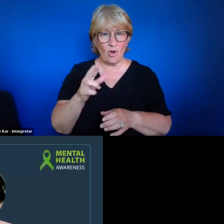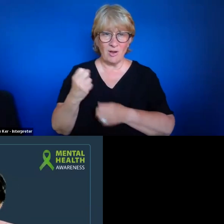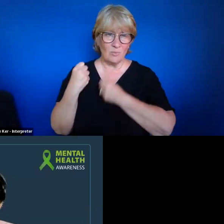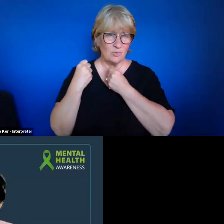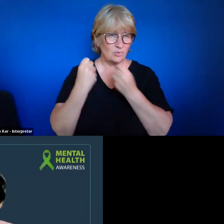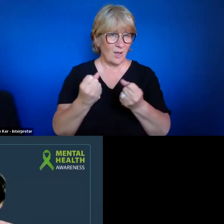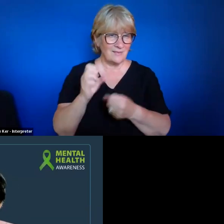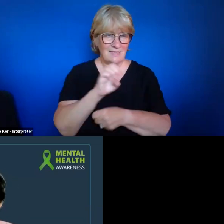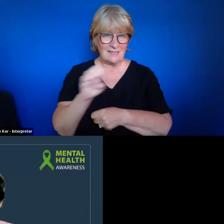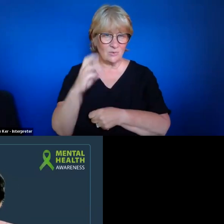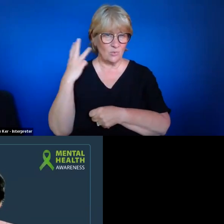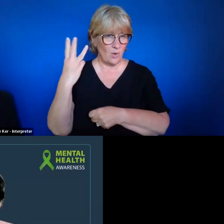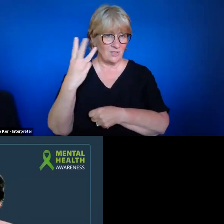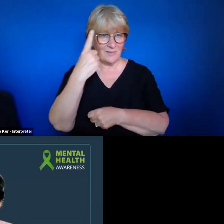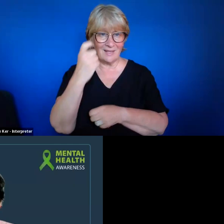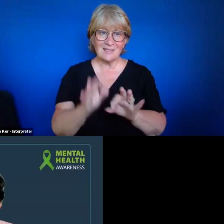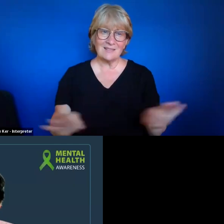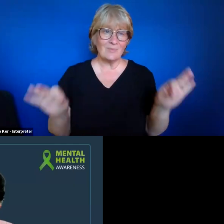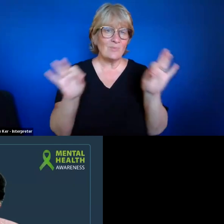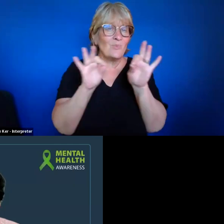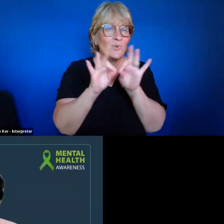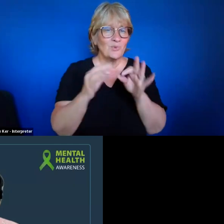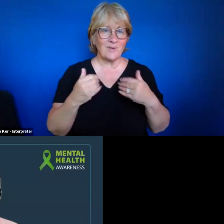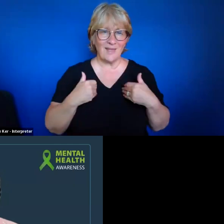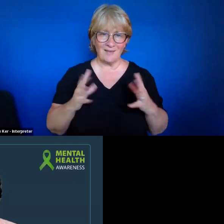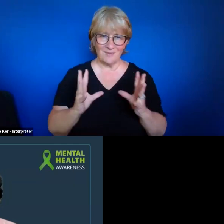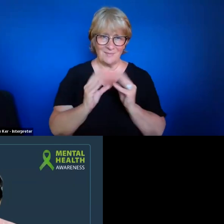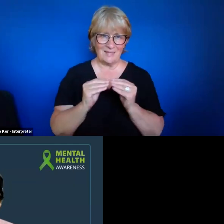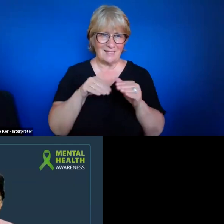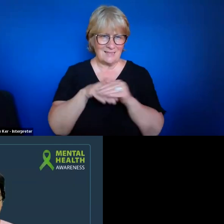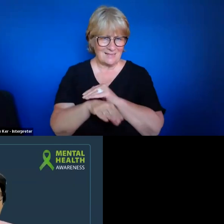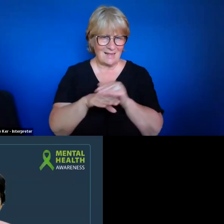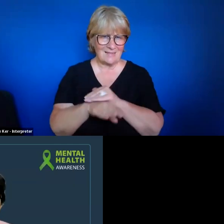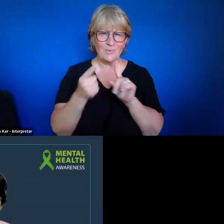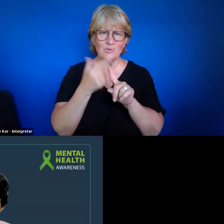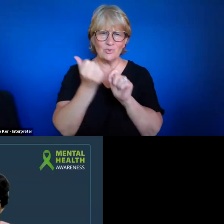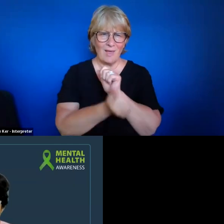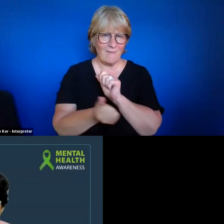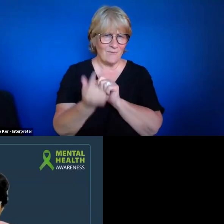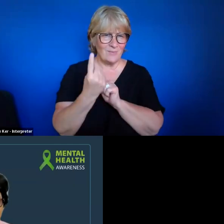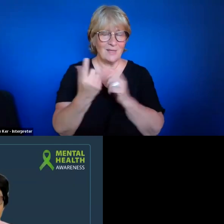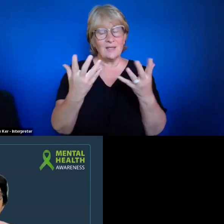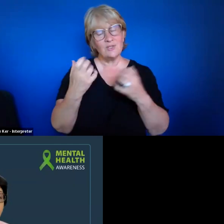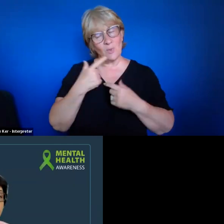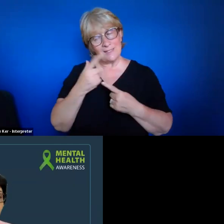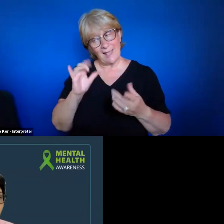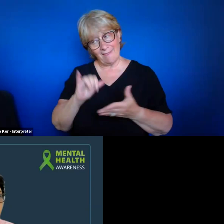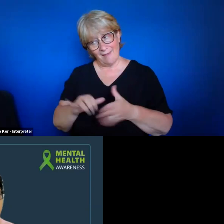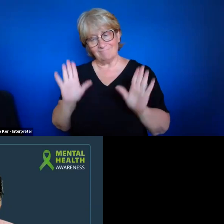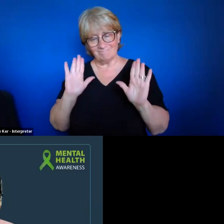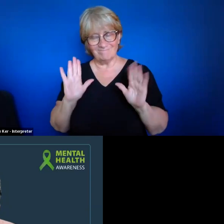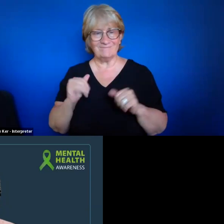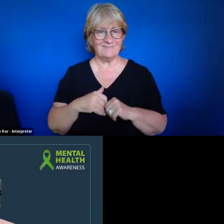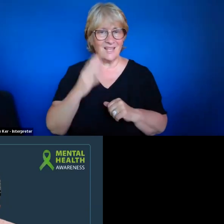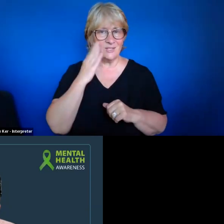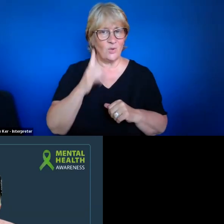Washington because it's important that we have meetings accessible to everybody. So I just wanted to say that. I know they're, y'all